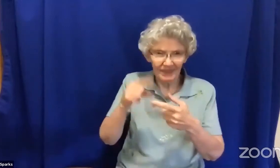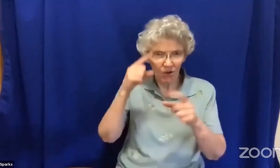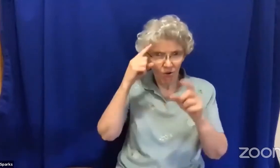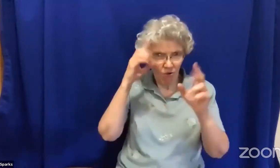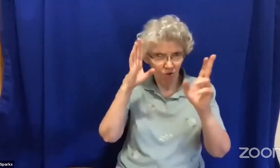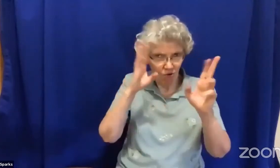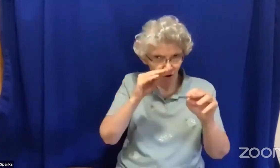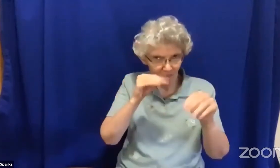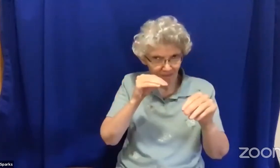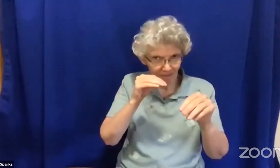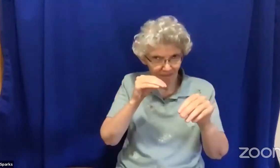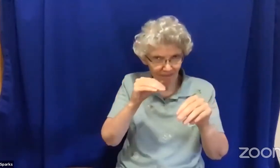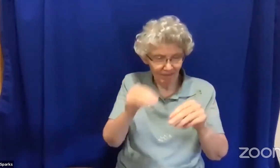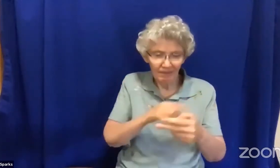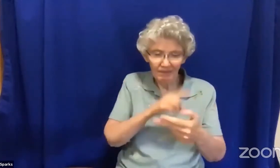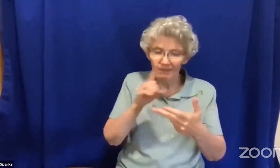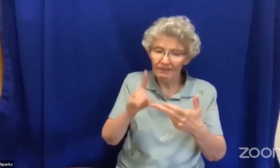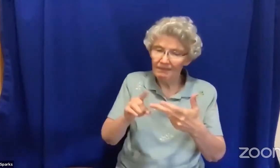hope,